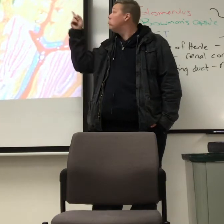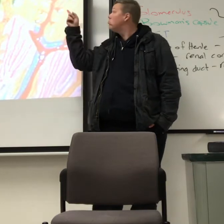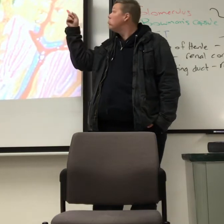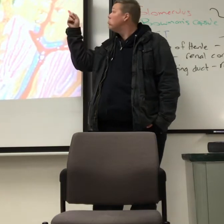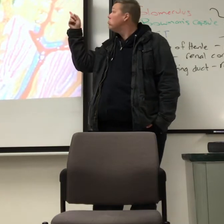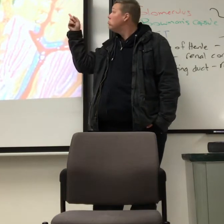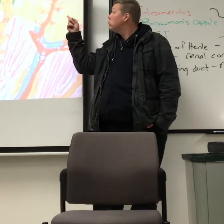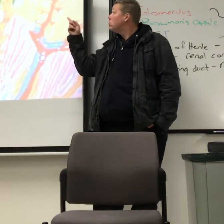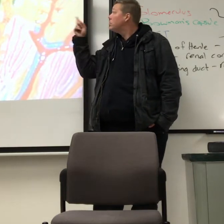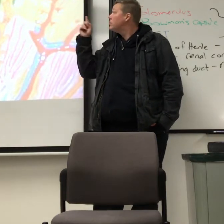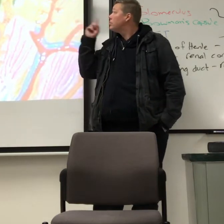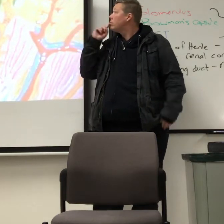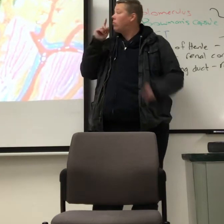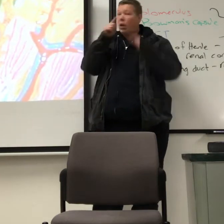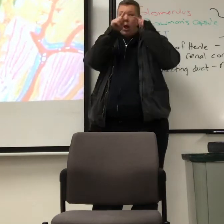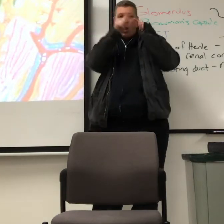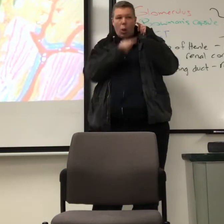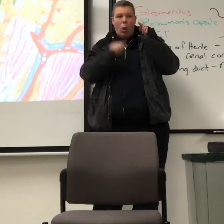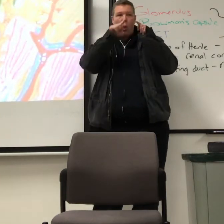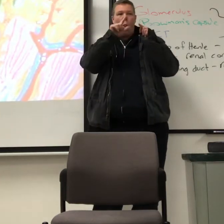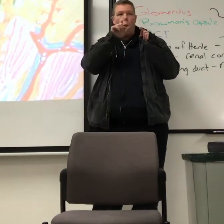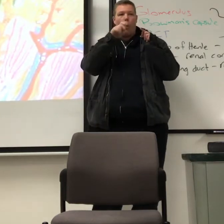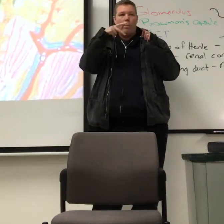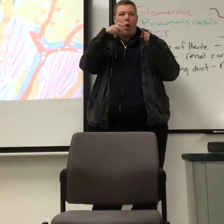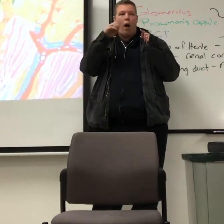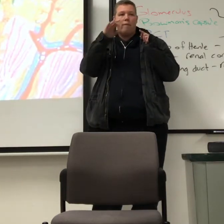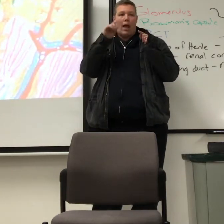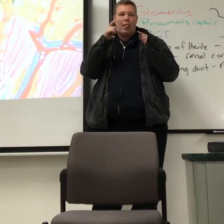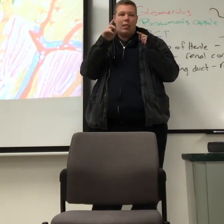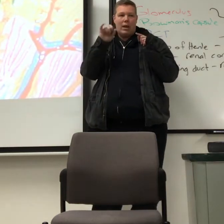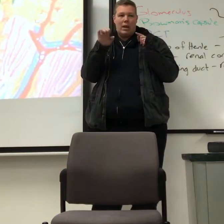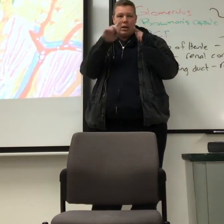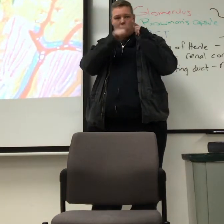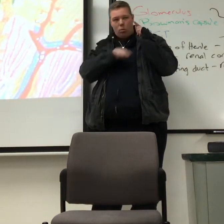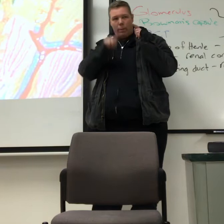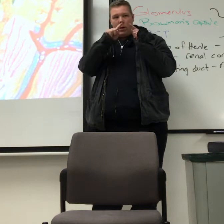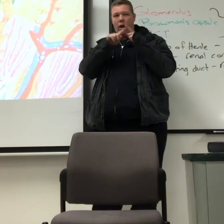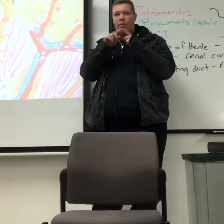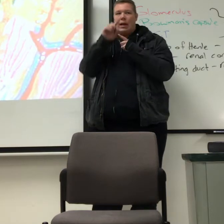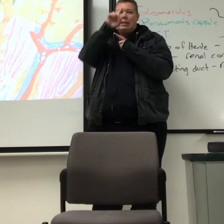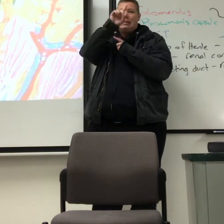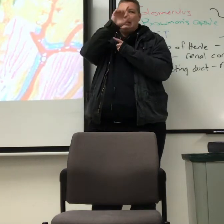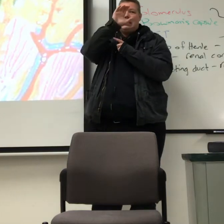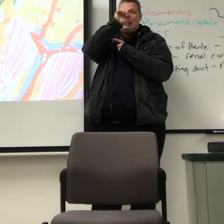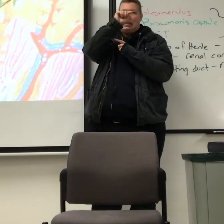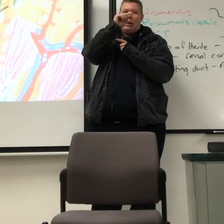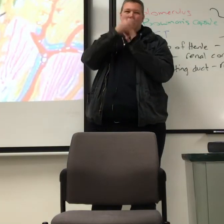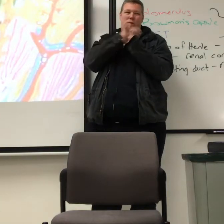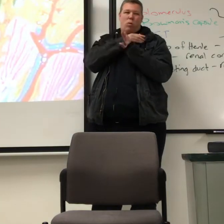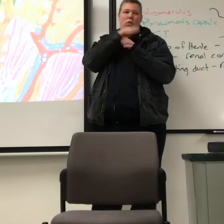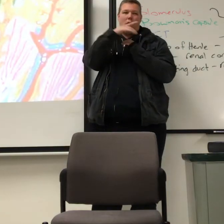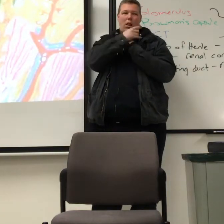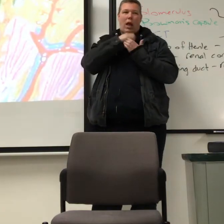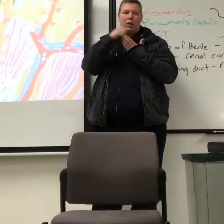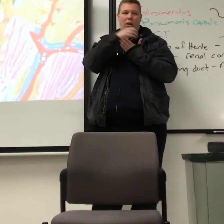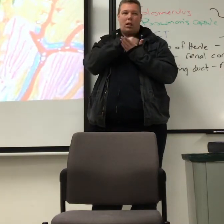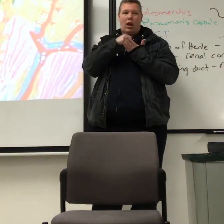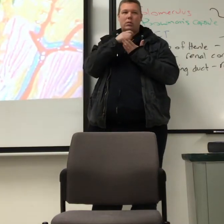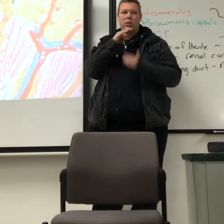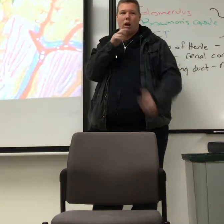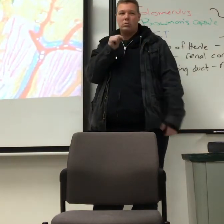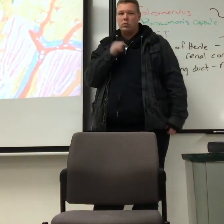tubule. There's the loop of Henle, hairpin loop. This is the DCT right before the collecting duct, all the way down